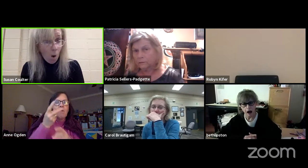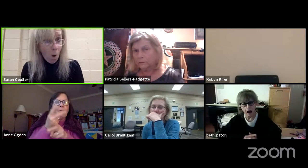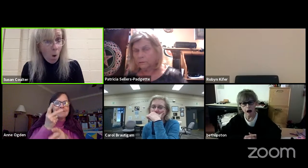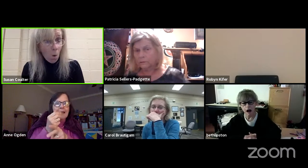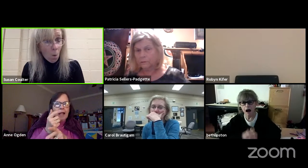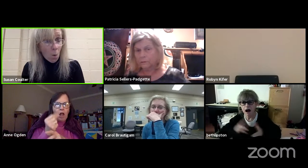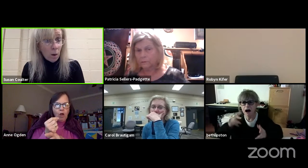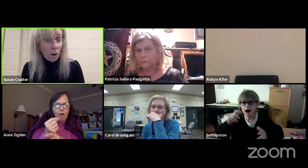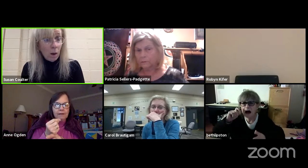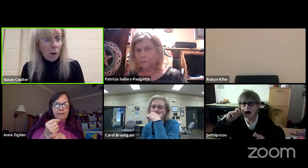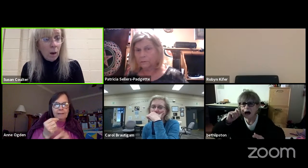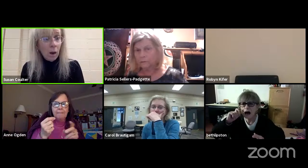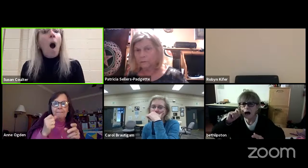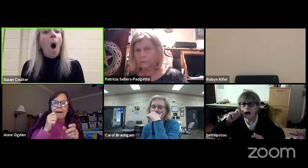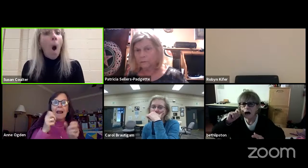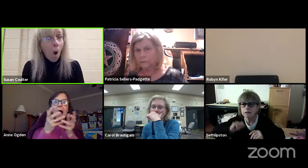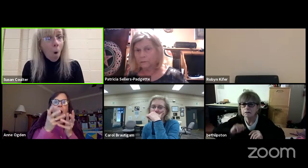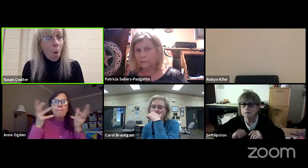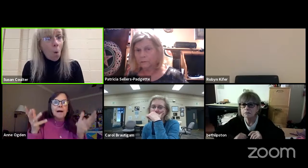Oh,